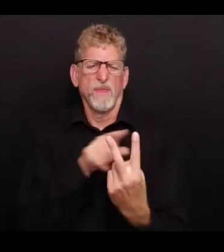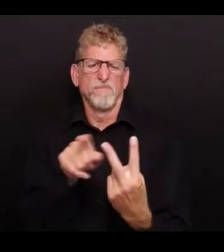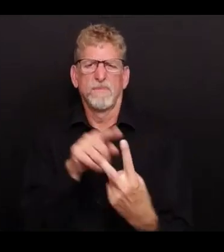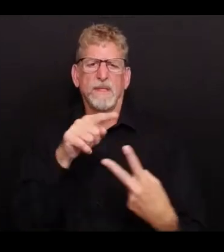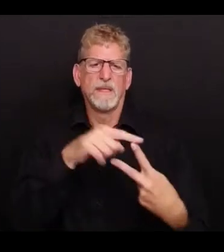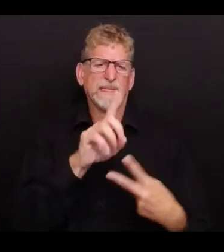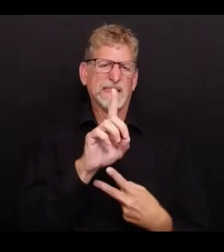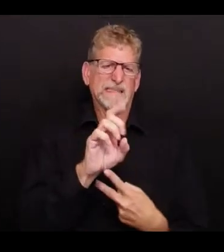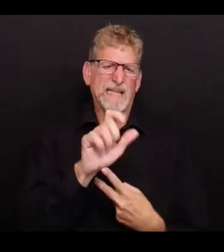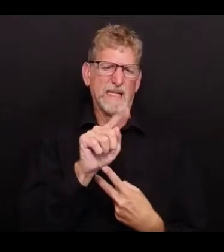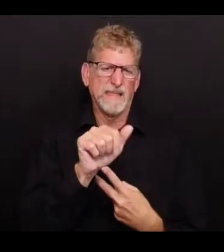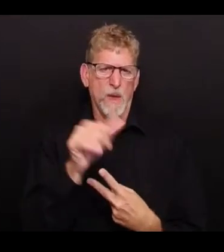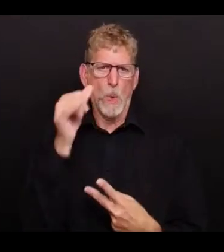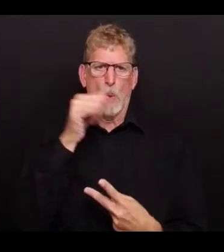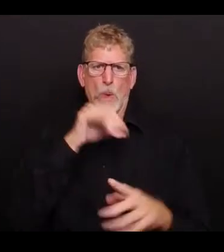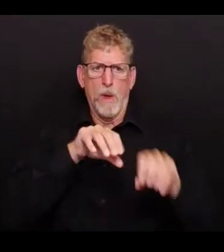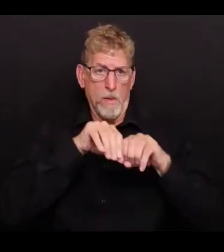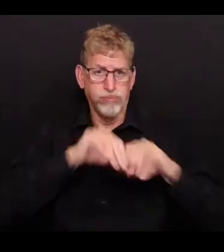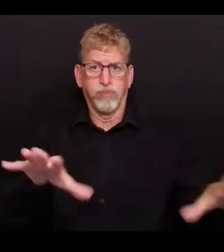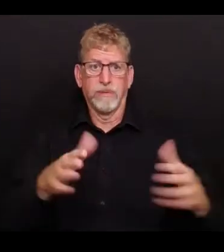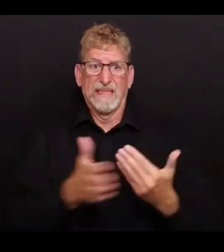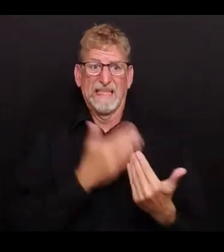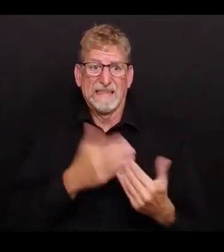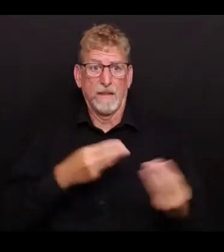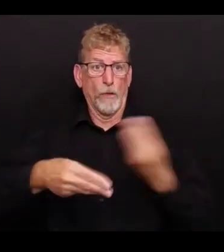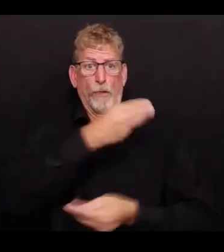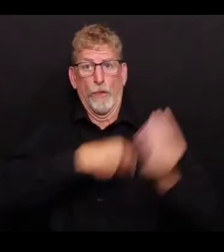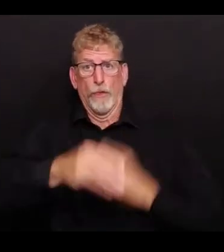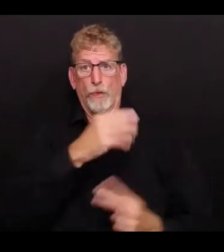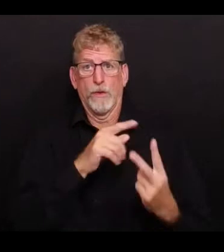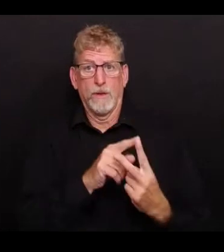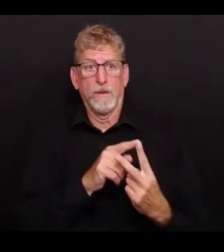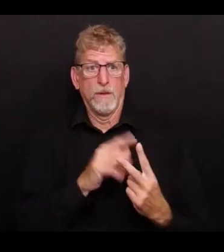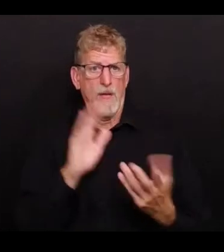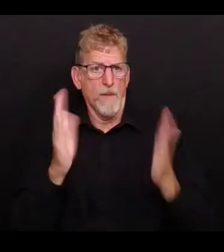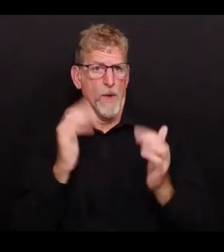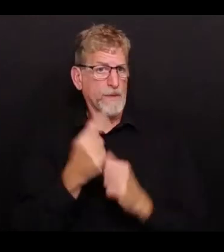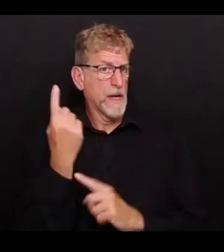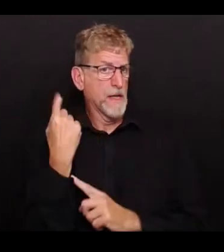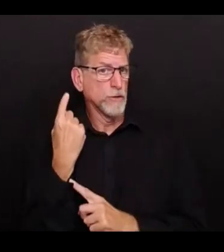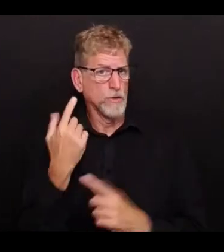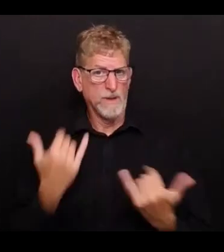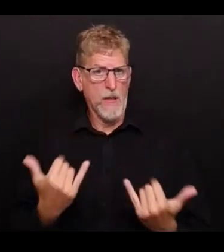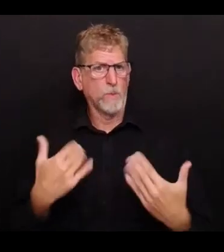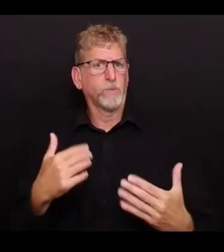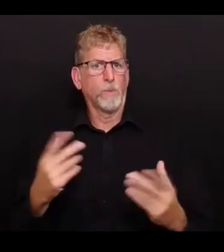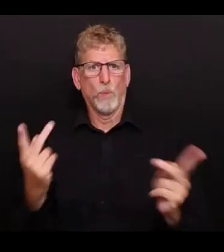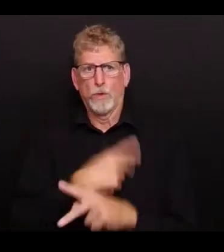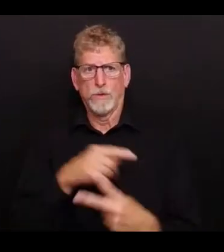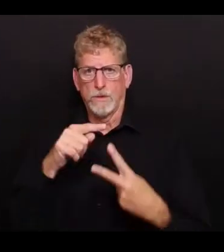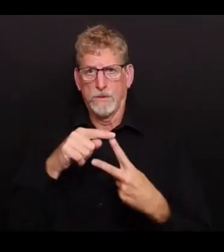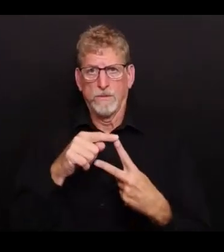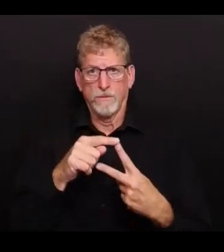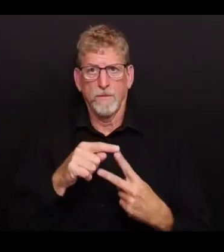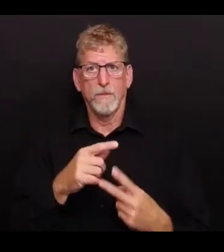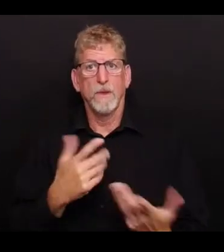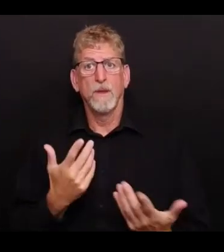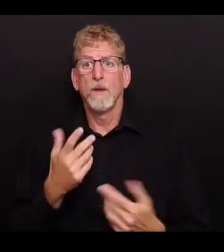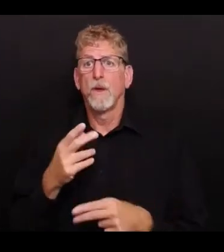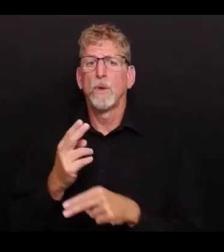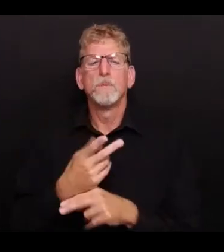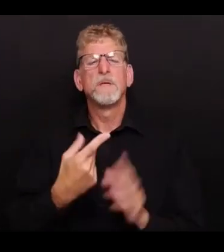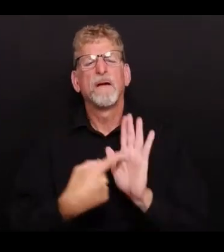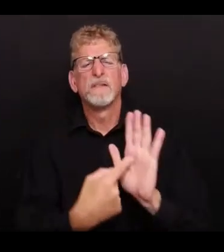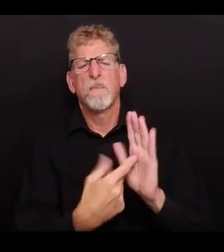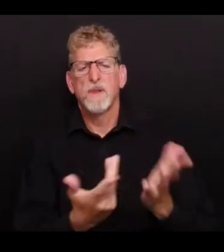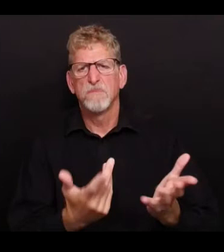we were seeing a year ago with the wild type strain. So, we've used the example that in 3